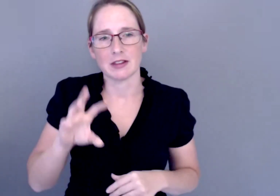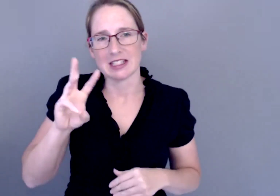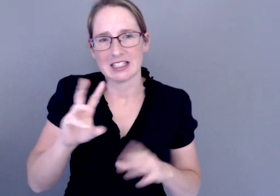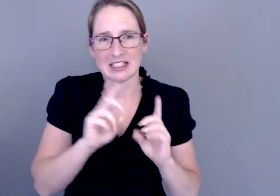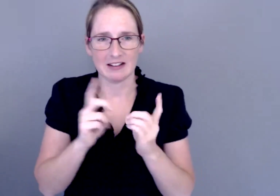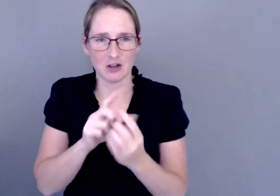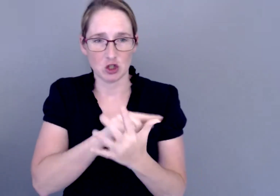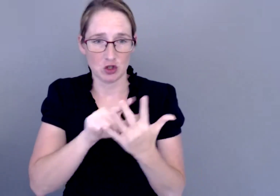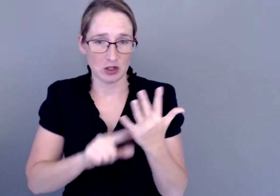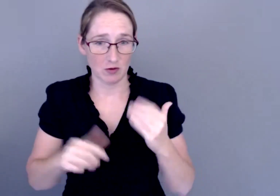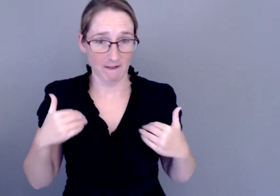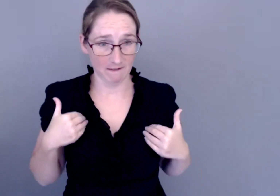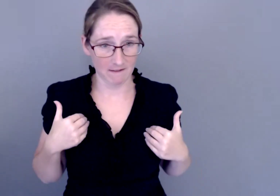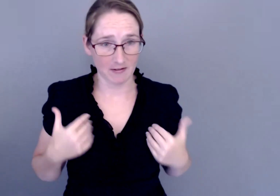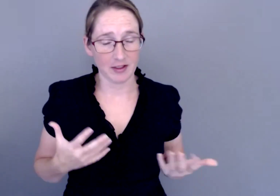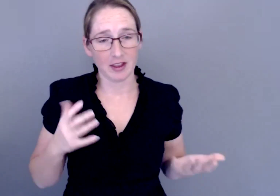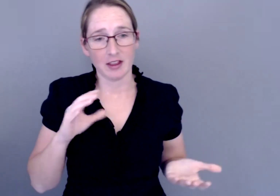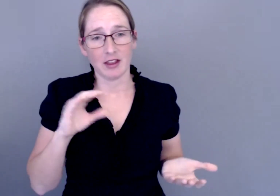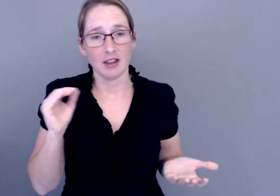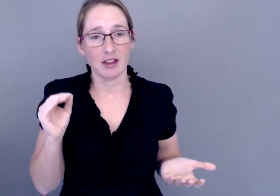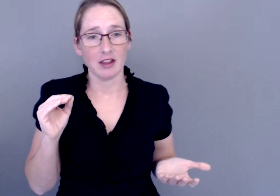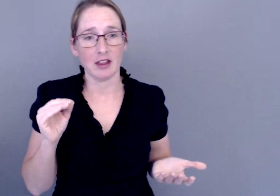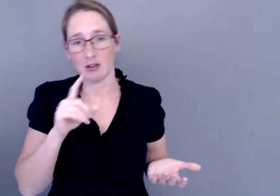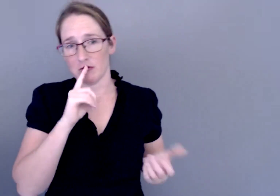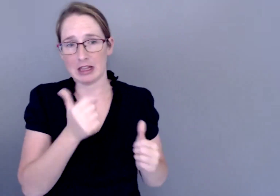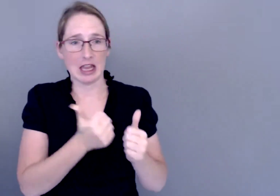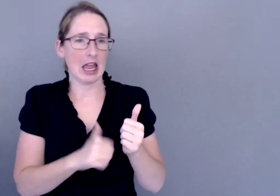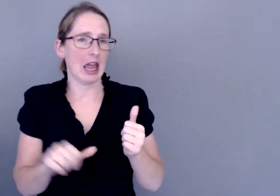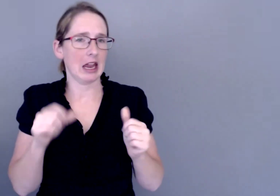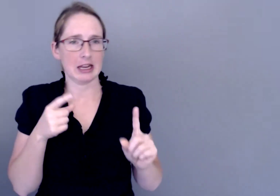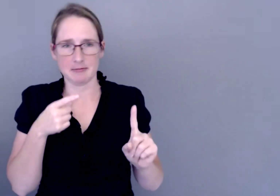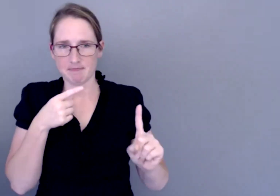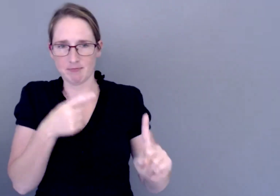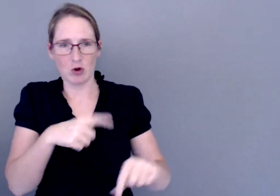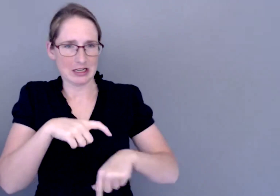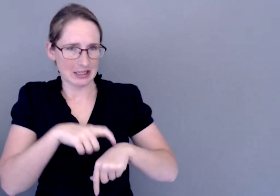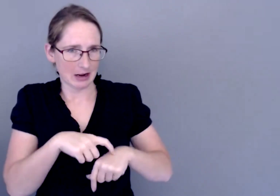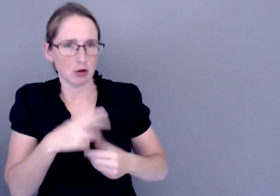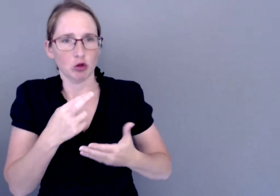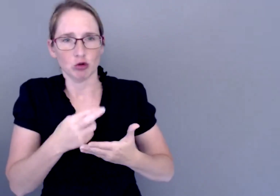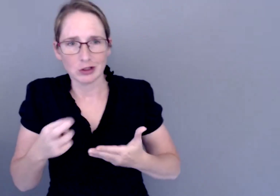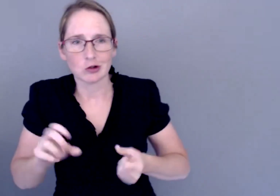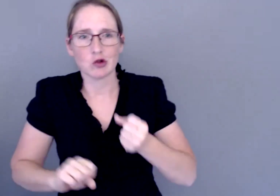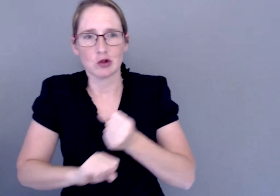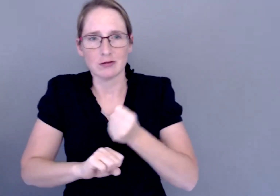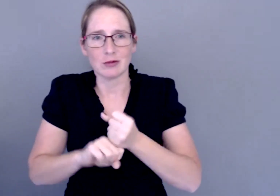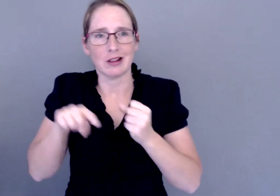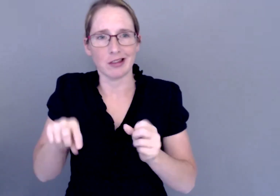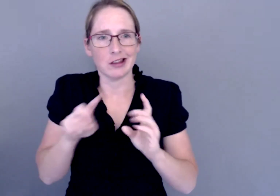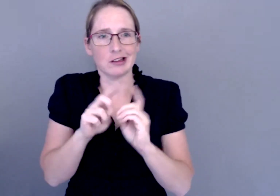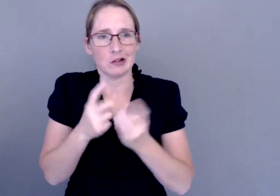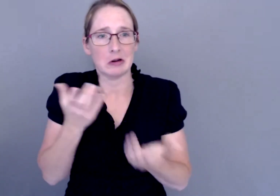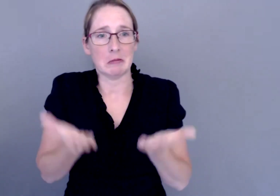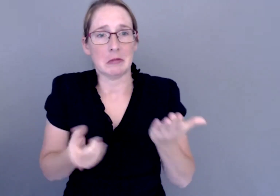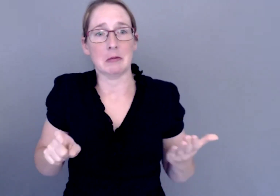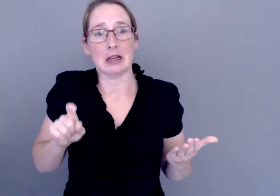we have. And at any point in time, there is some resource or support that this district might